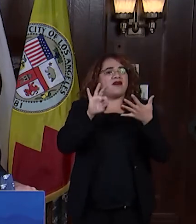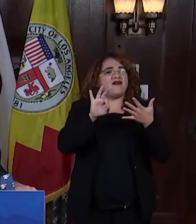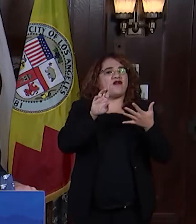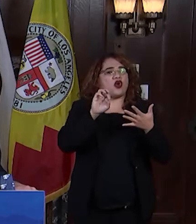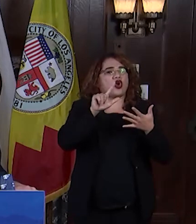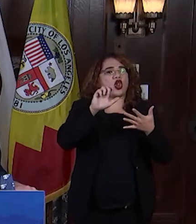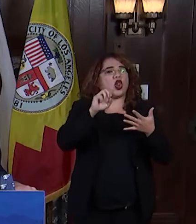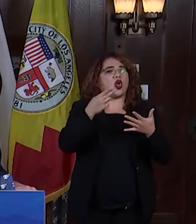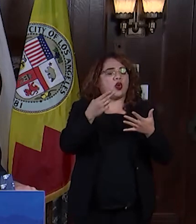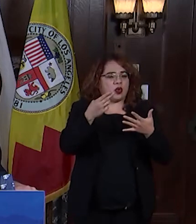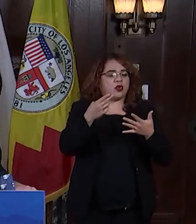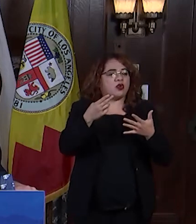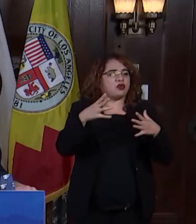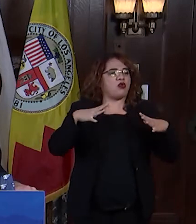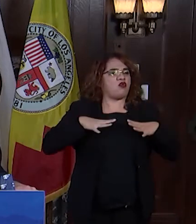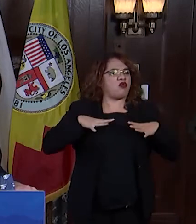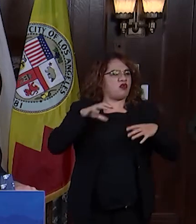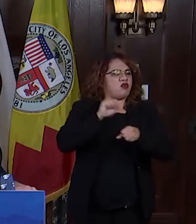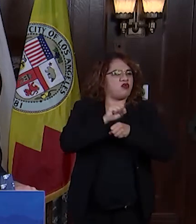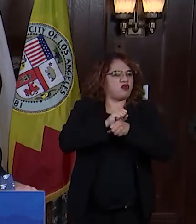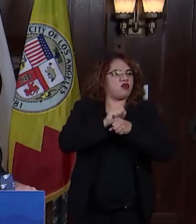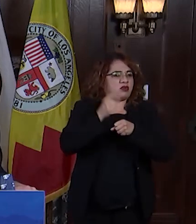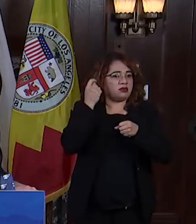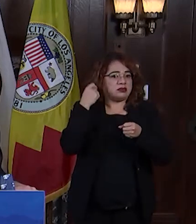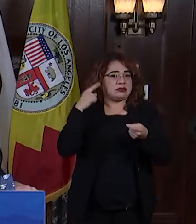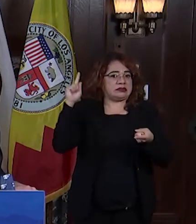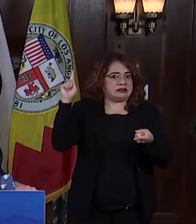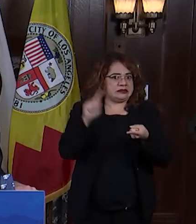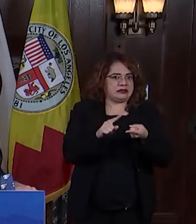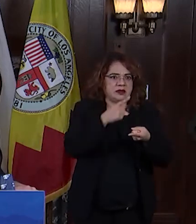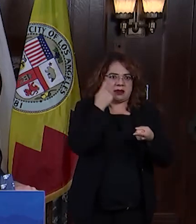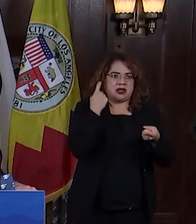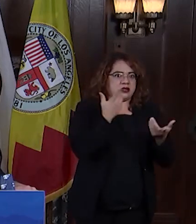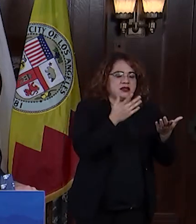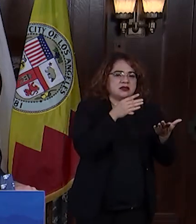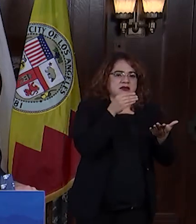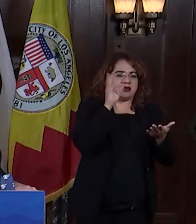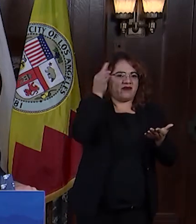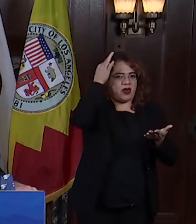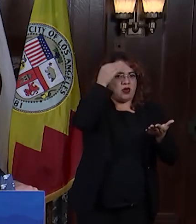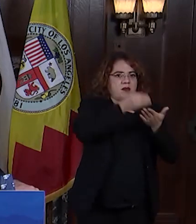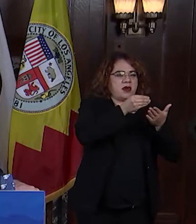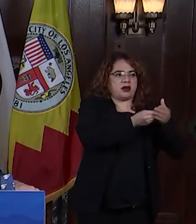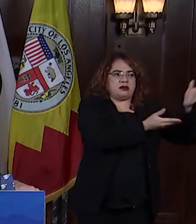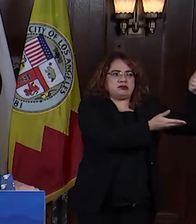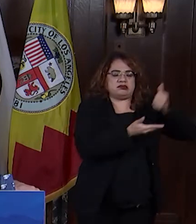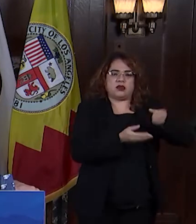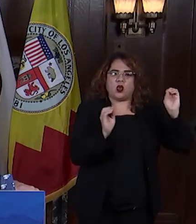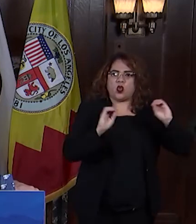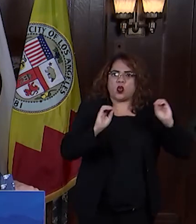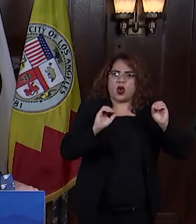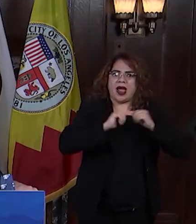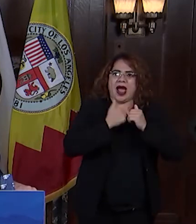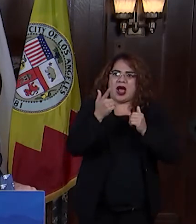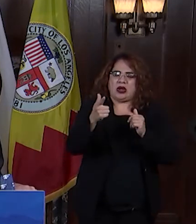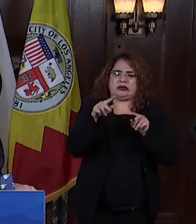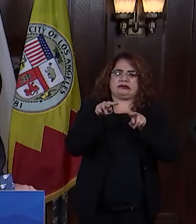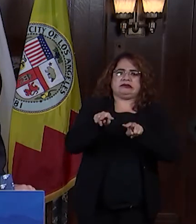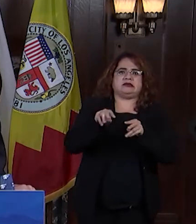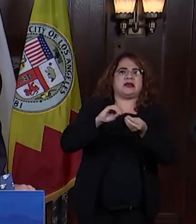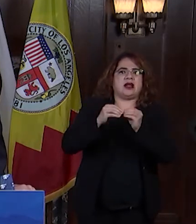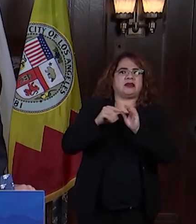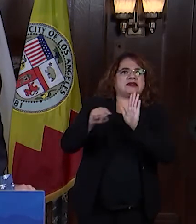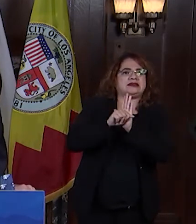Biden doesn't win and LA doesn't get more federal assistance, how are you going to handle that? Thank you. Thank